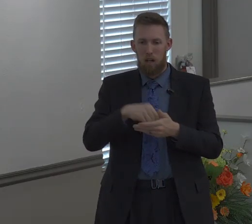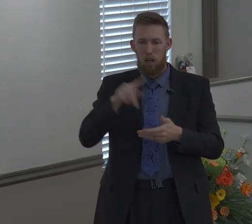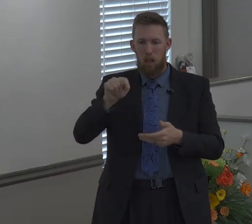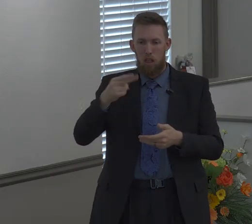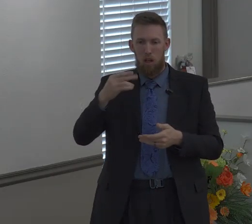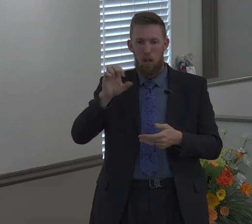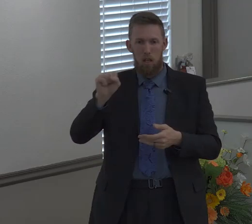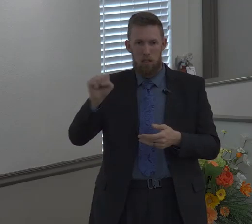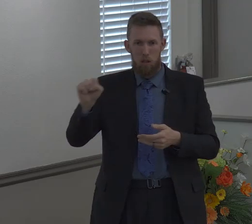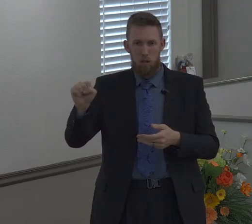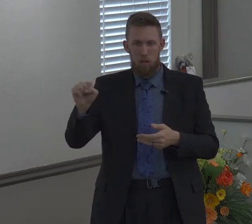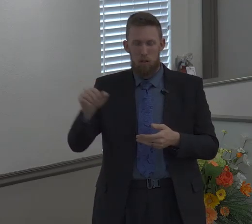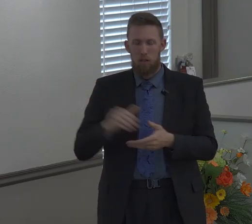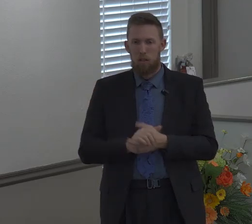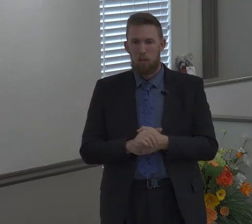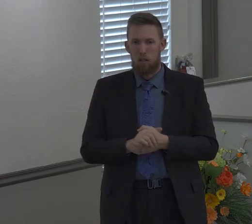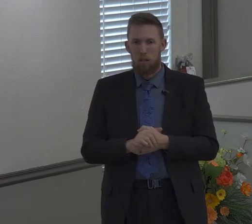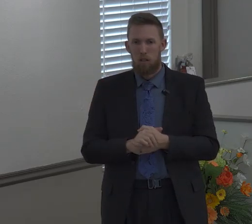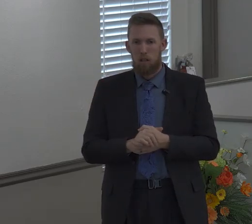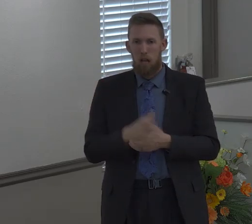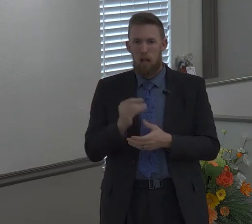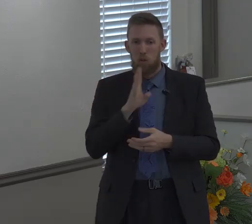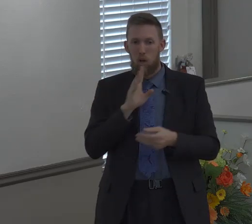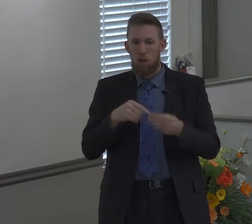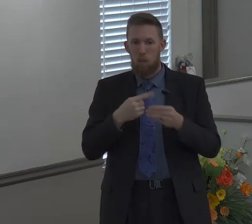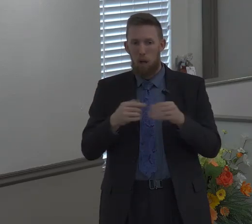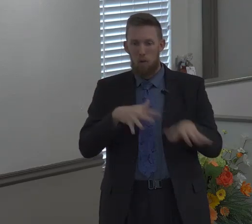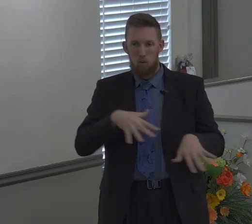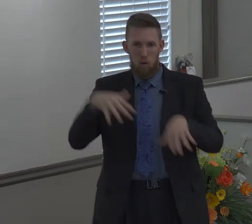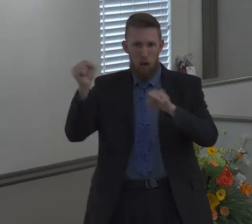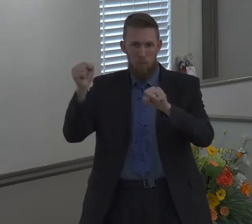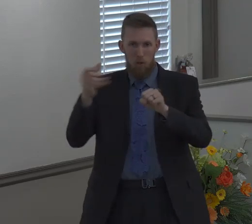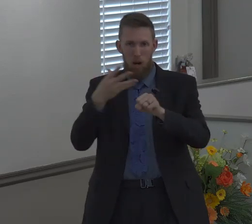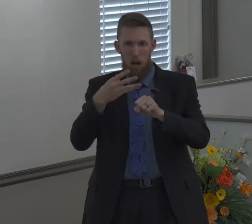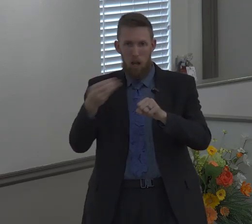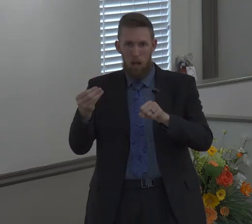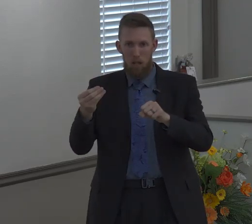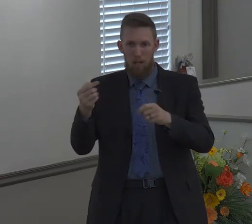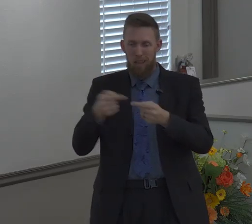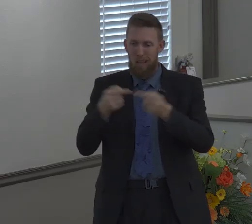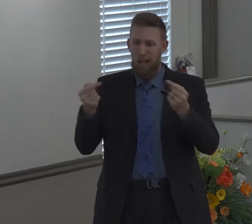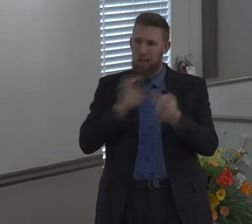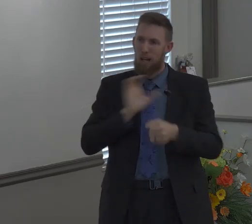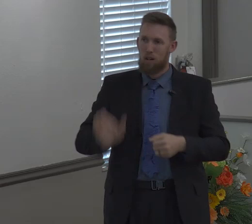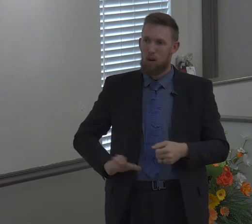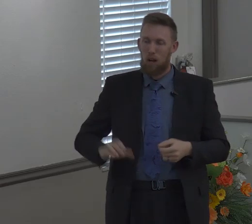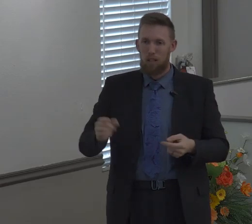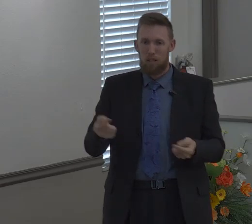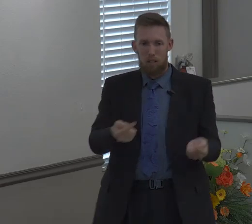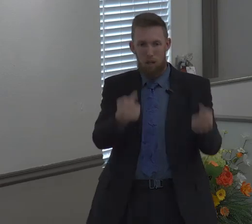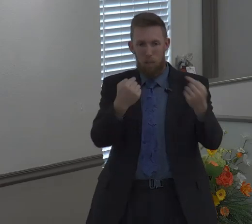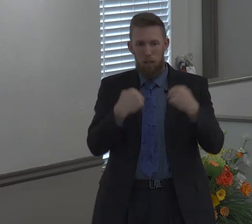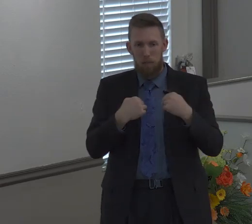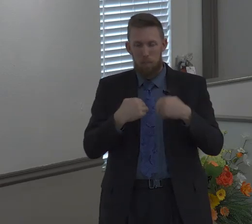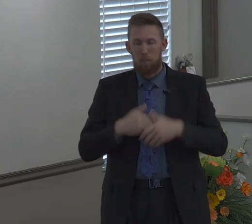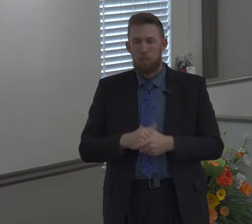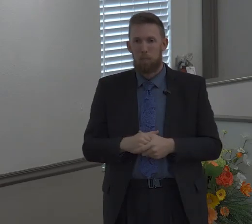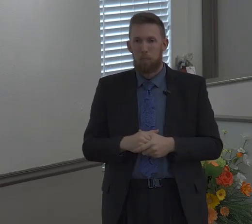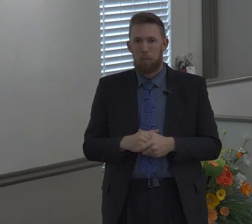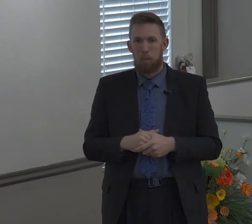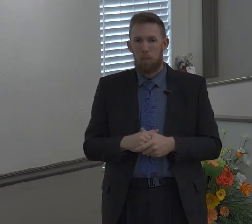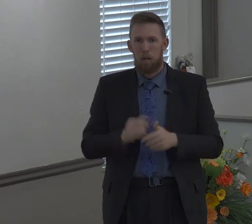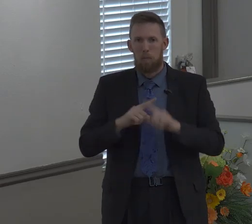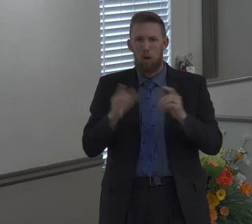talking about the rapture, talking about the coming of the Antichrist. The term apostasy is